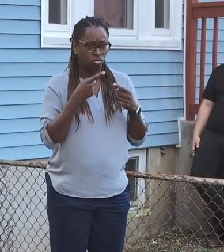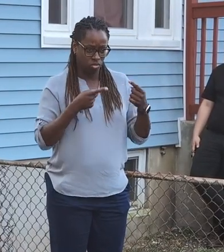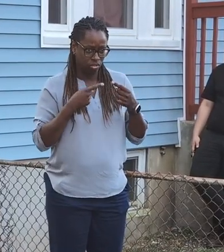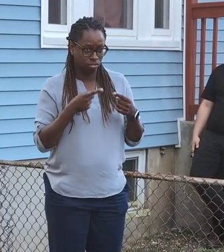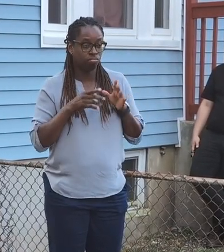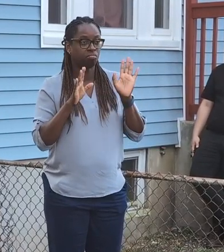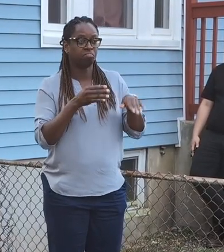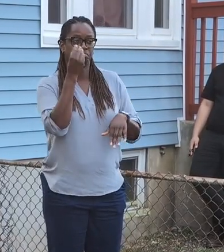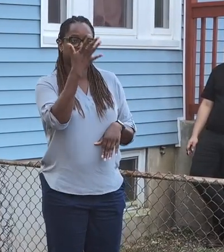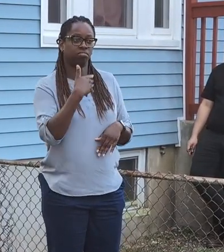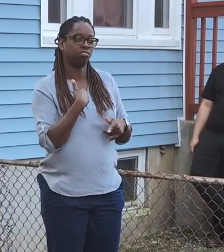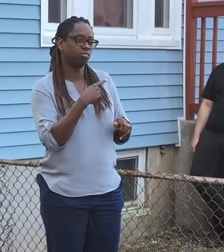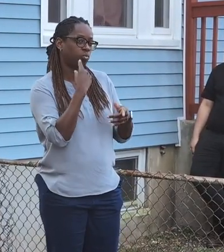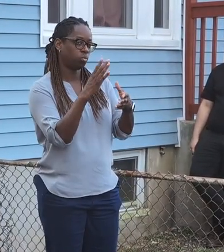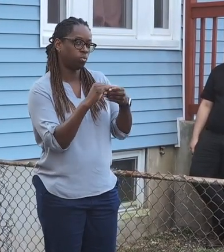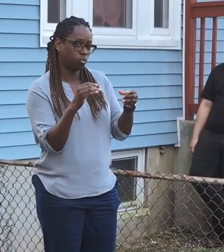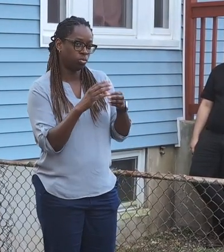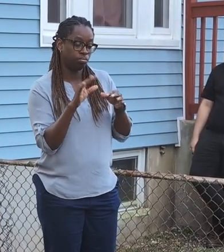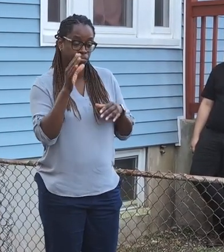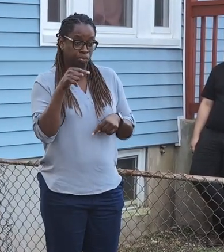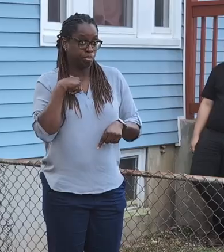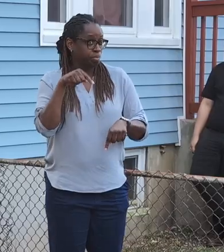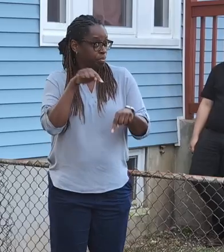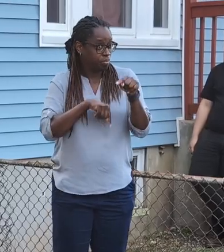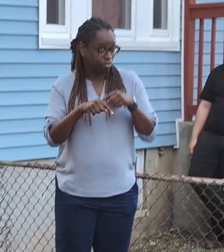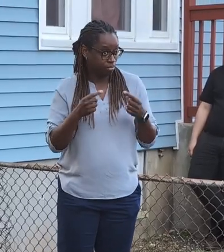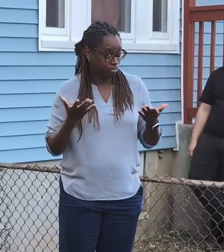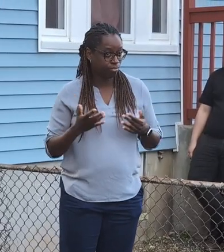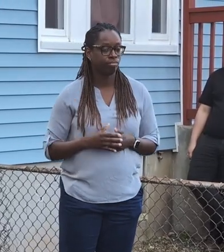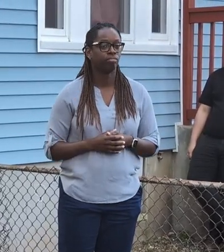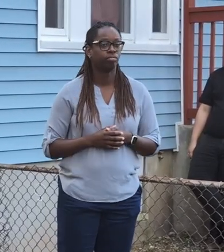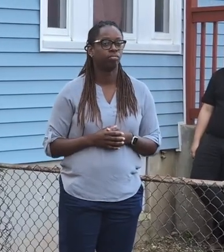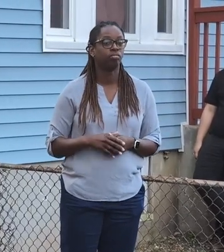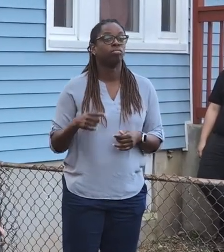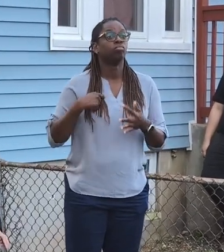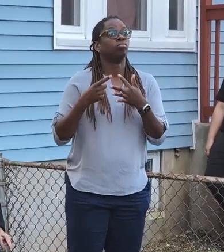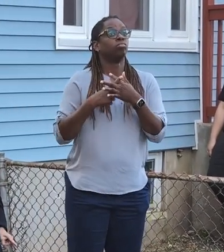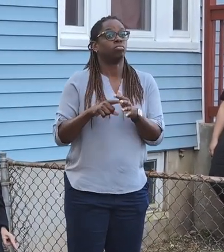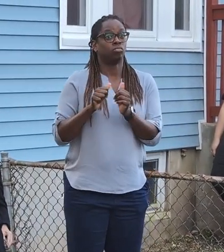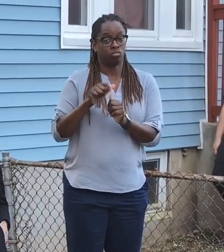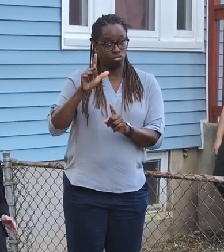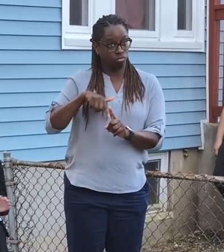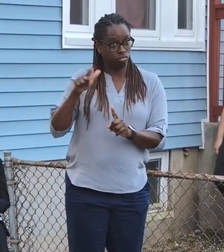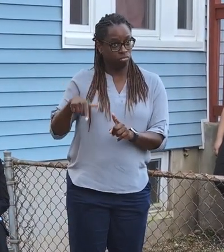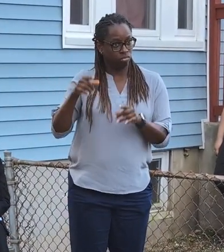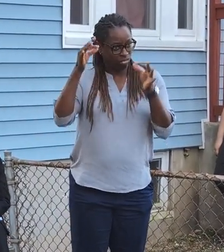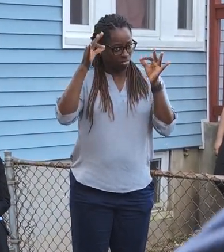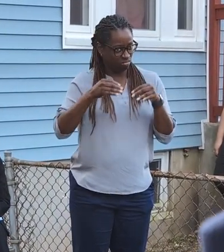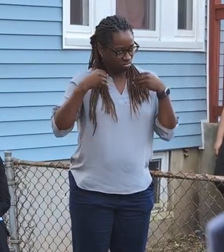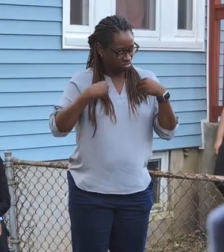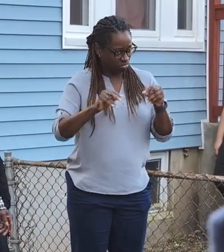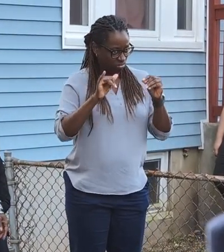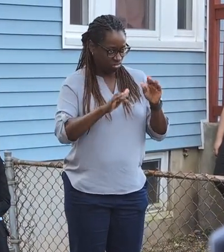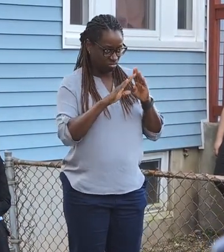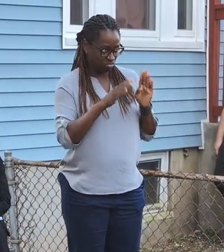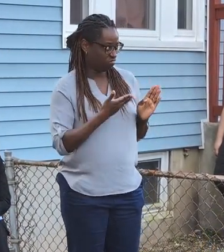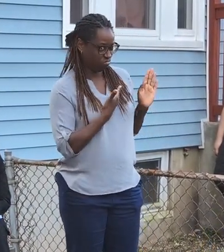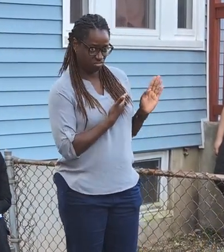So how it began is the landlord selling the house, and my